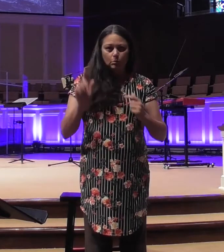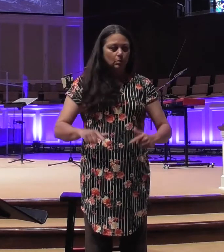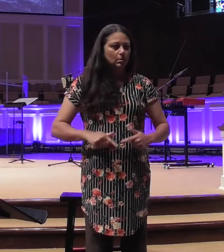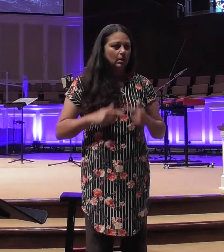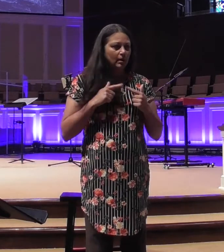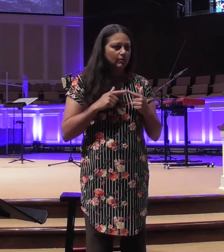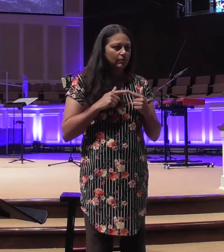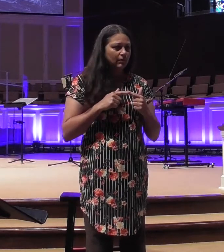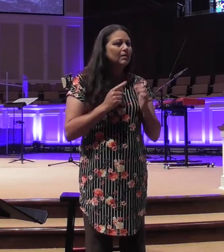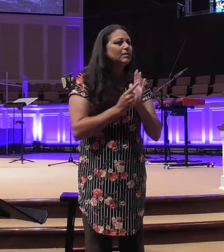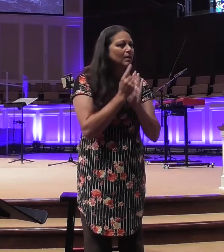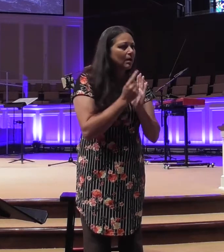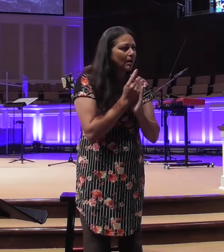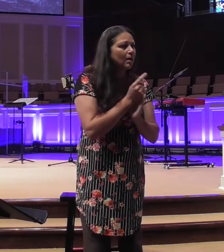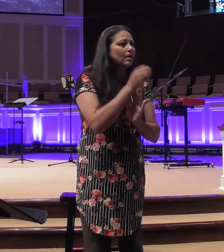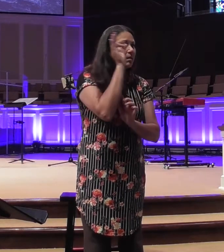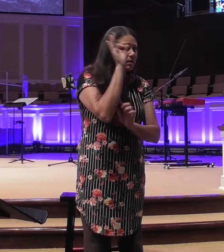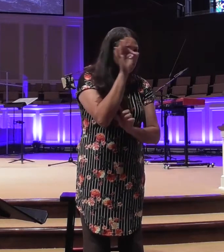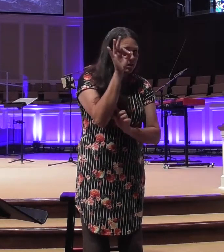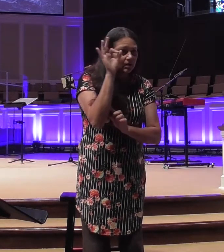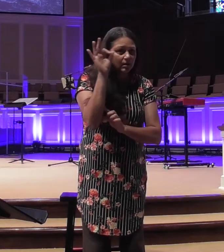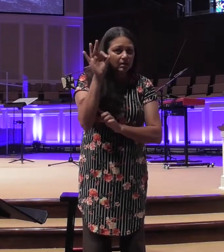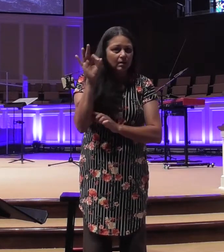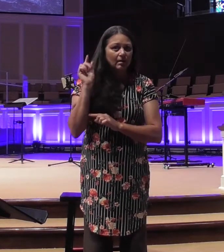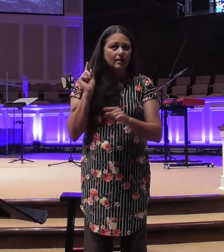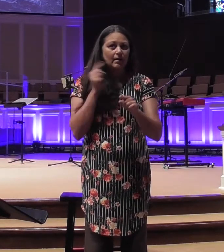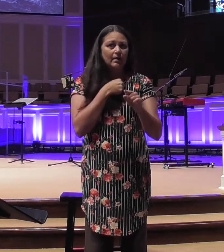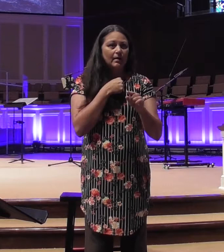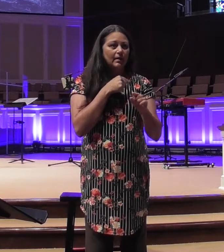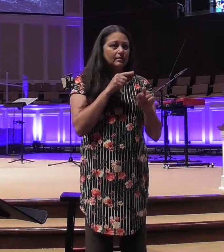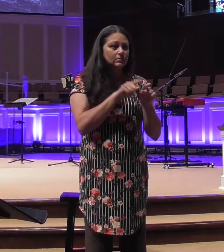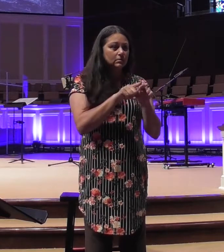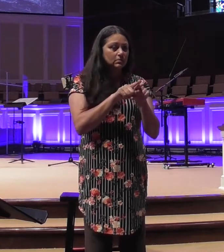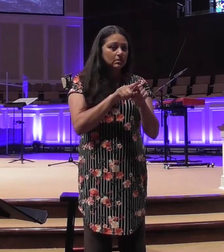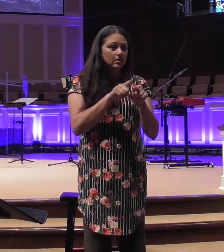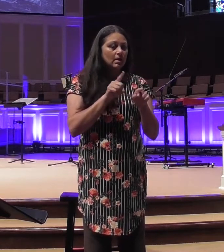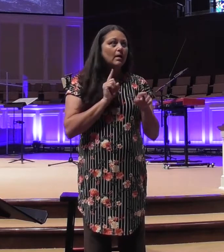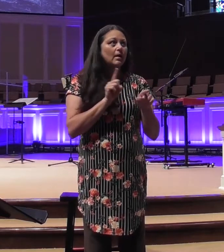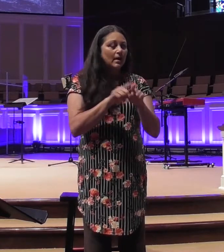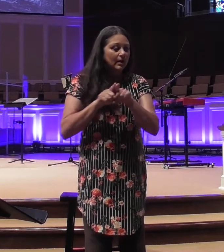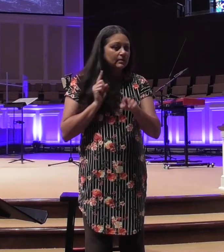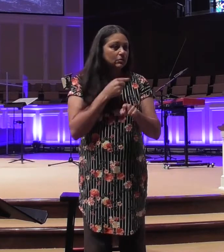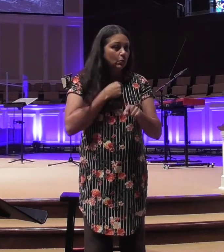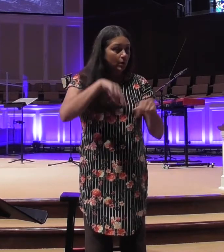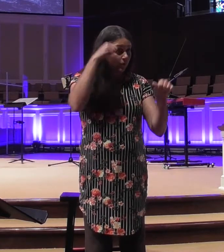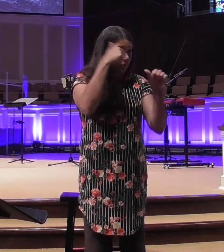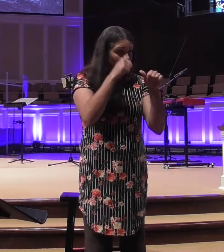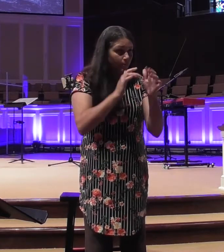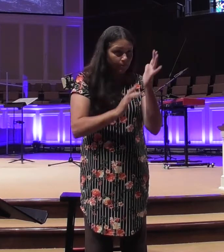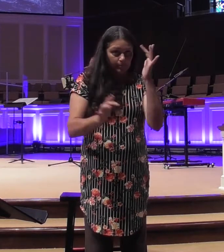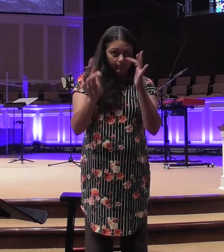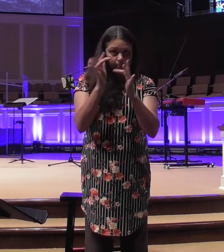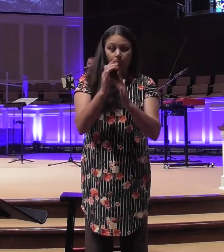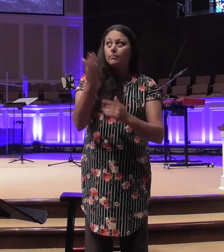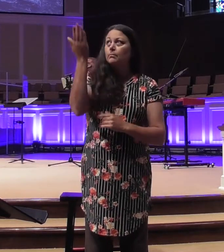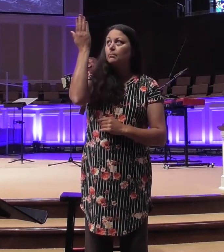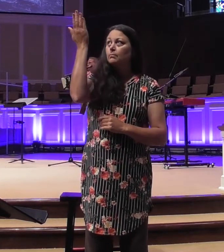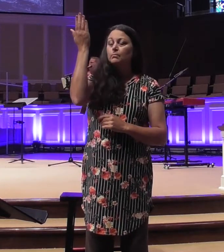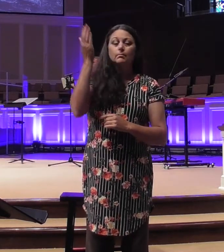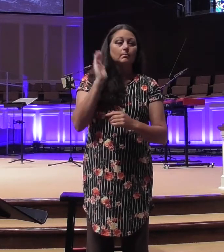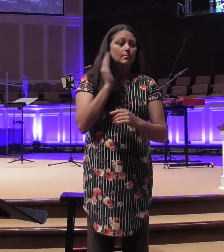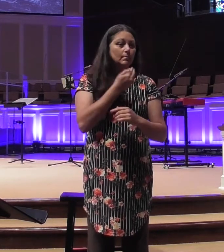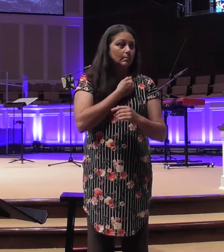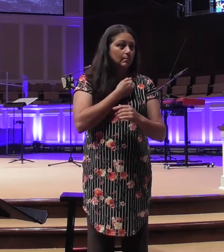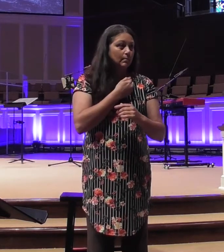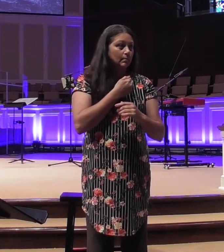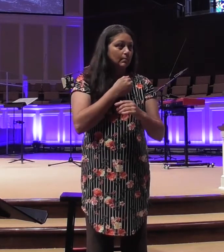Preach the gospel as we remember our Savior Jesus Christ. I'm going to ask the deacons to join